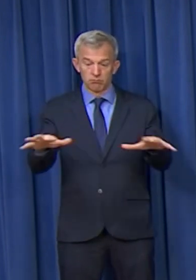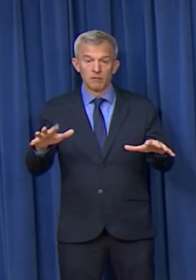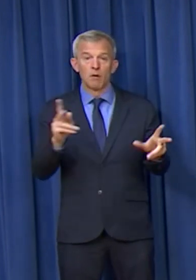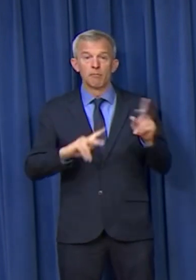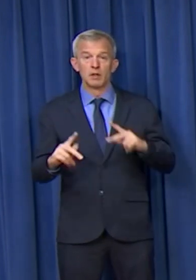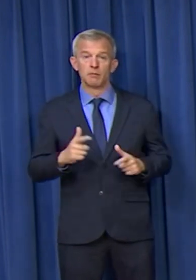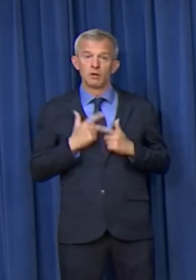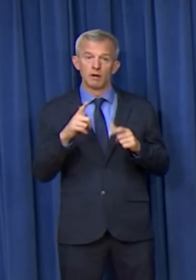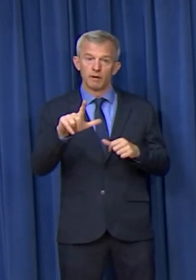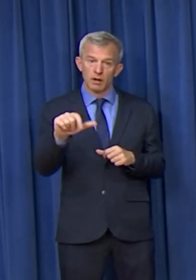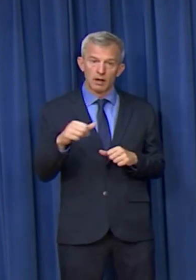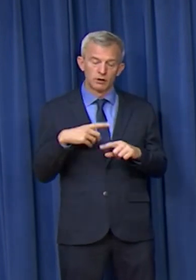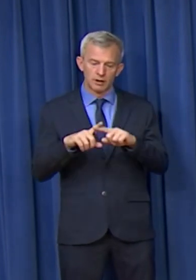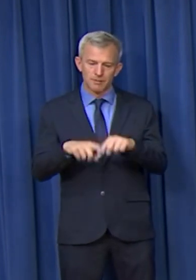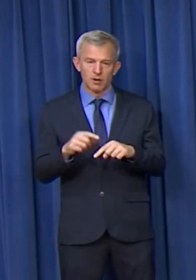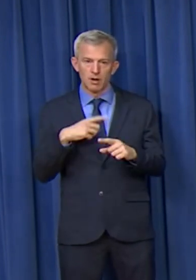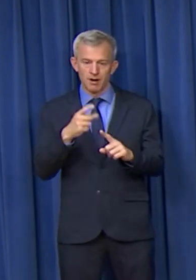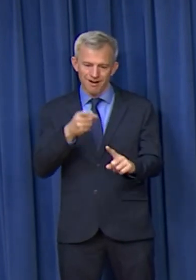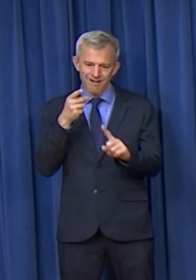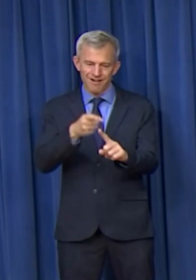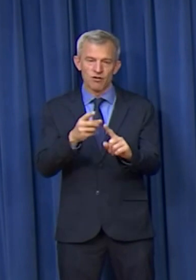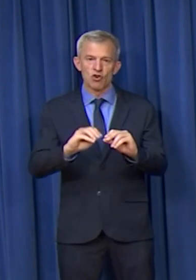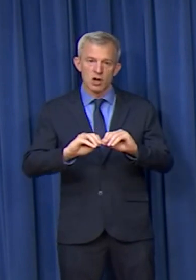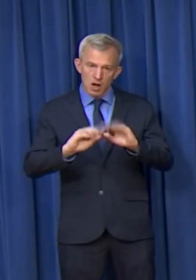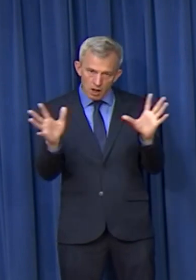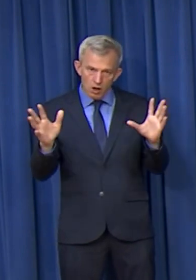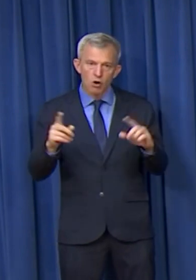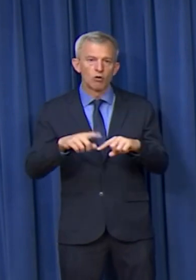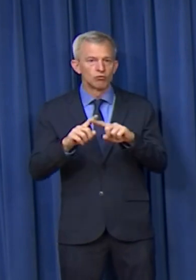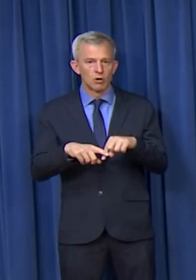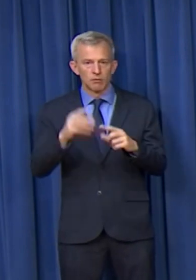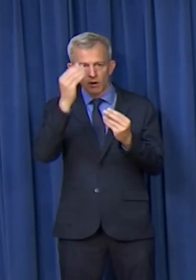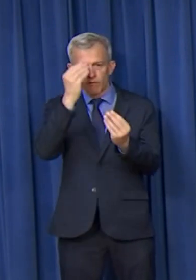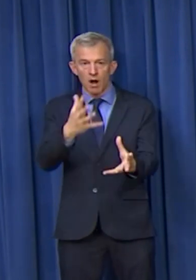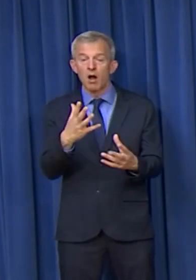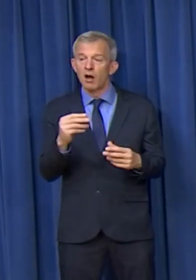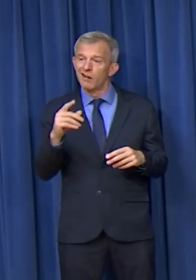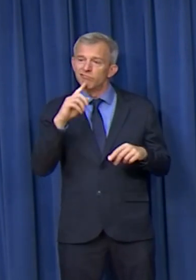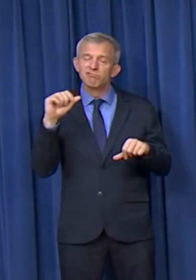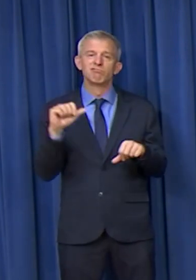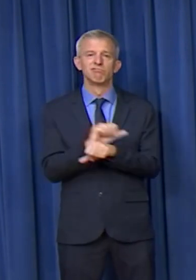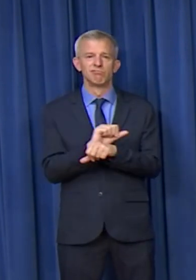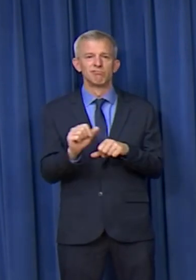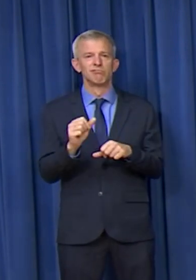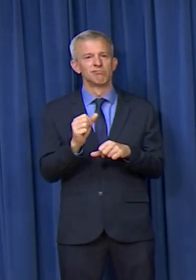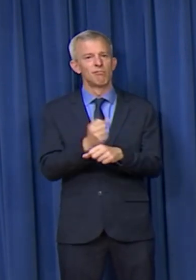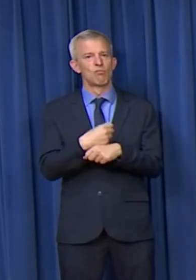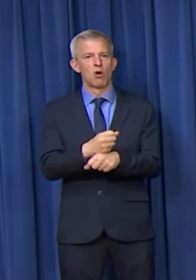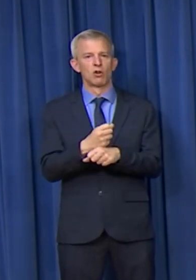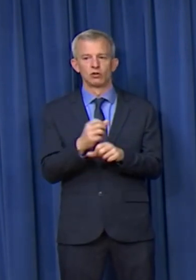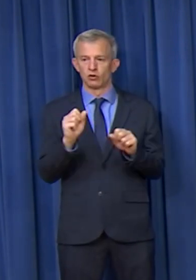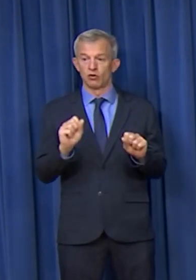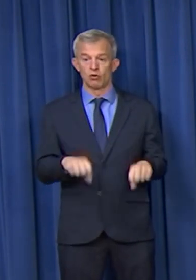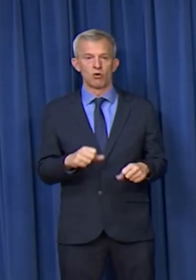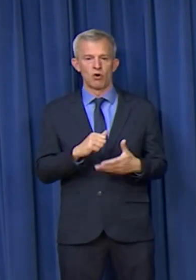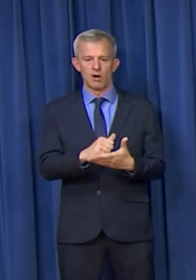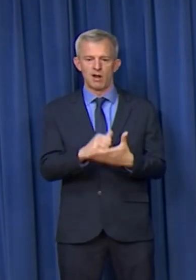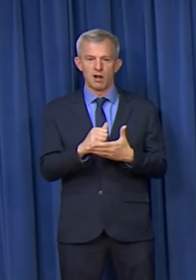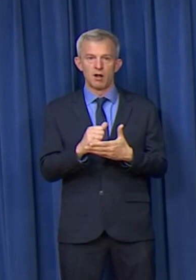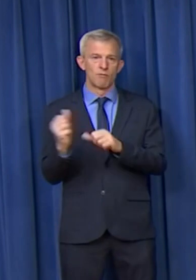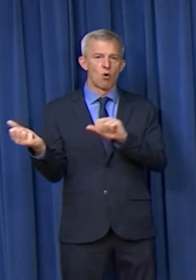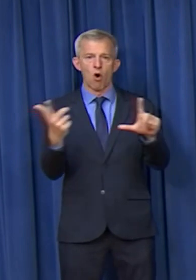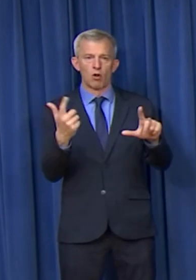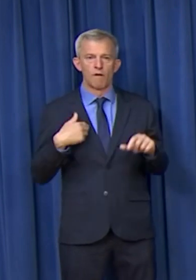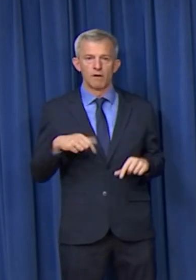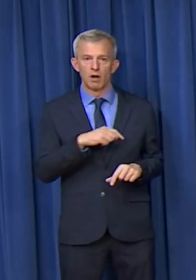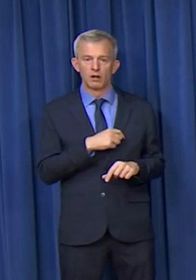accurate, clear, reliable information and legitimate products that can actually help all of us. And let's be